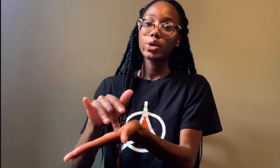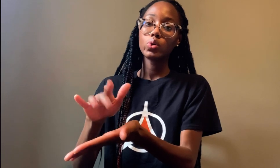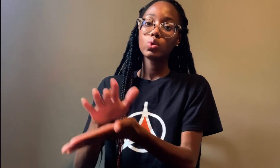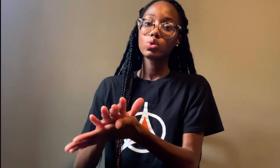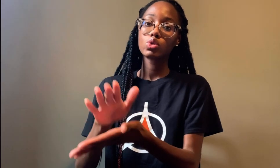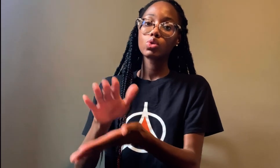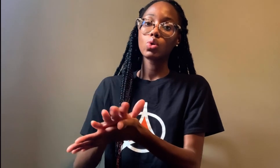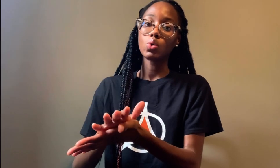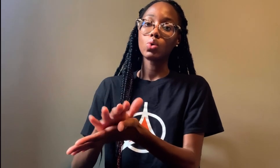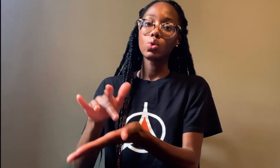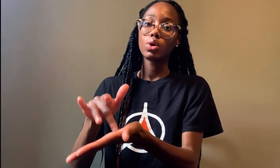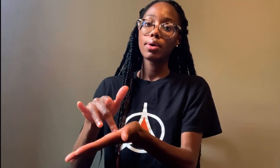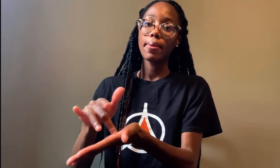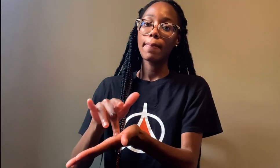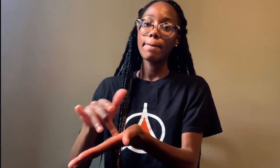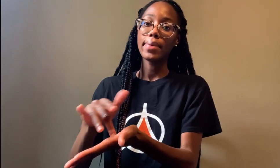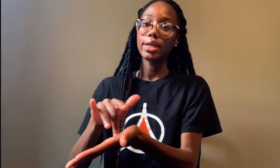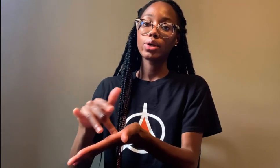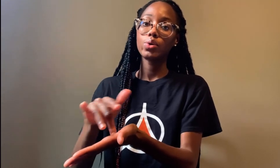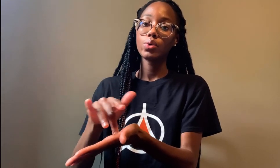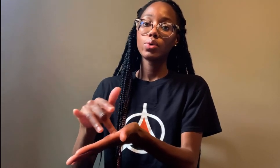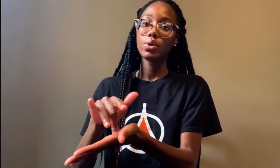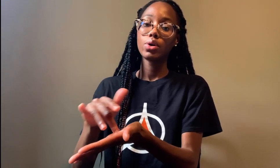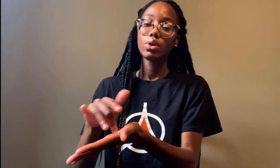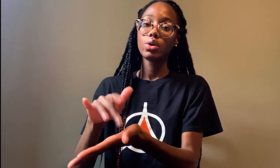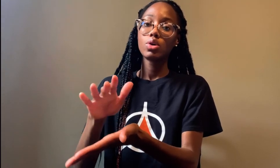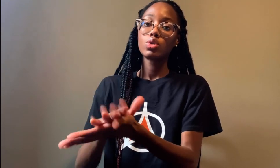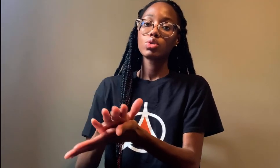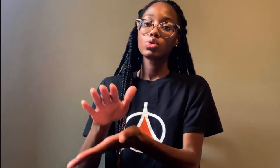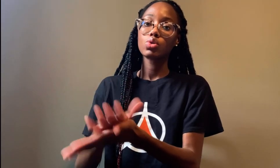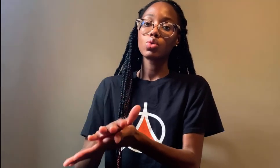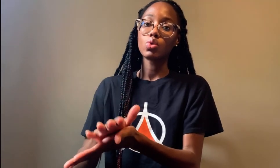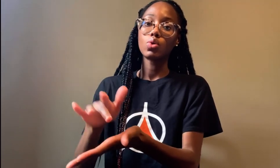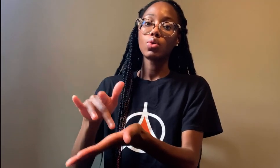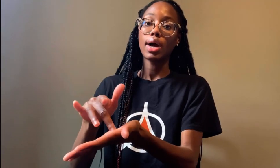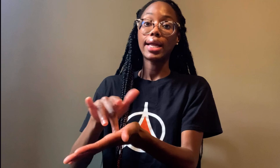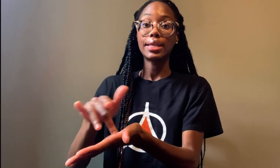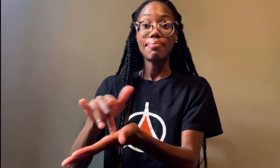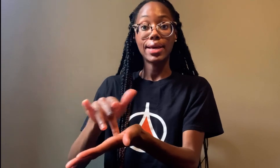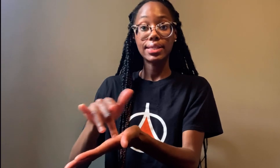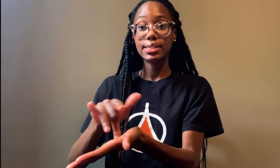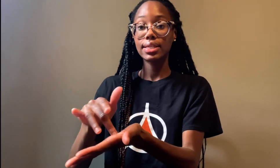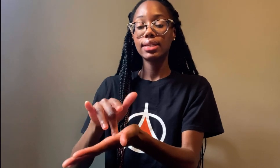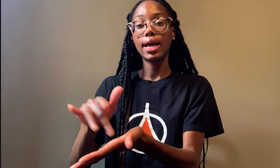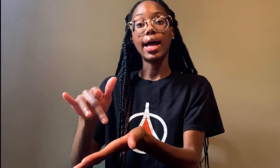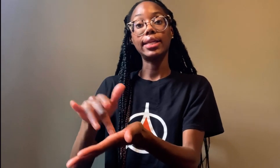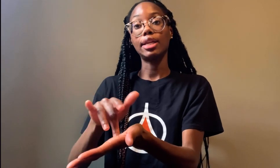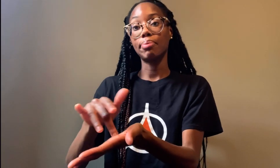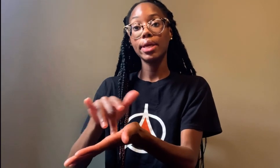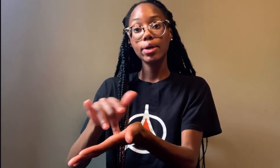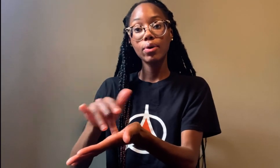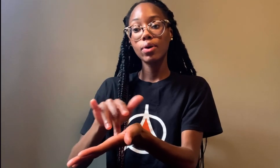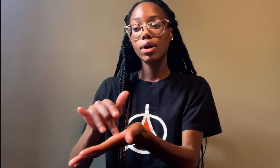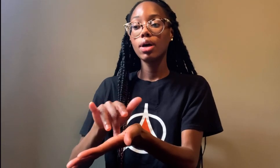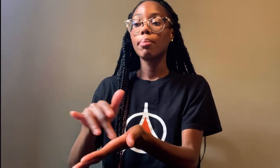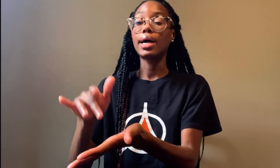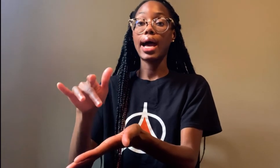Medical school. Medical school. I need medicine, I need a pill, but I am